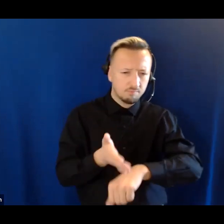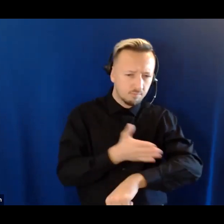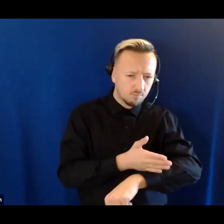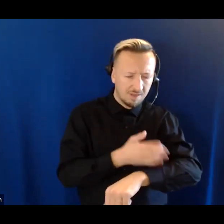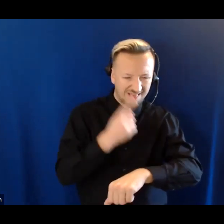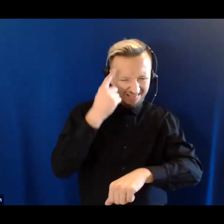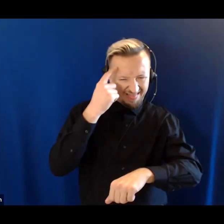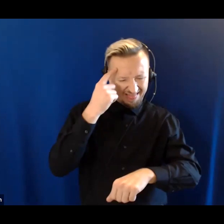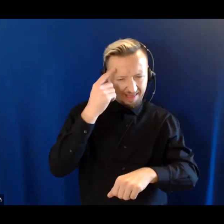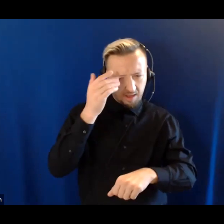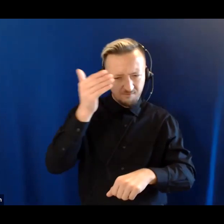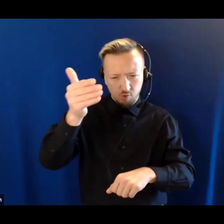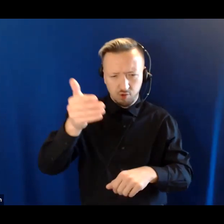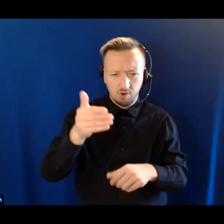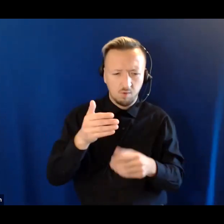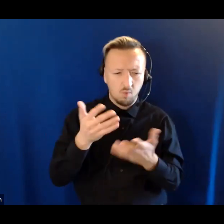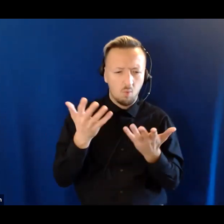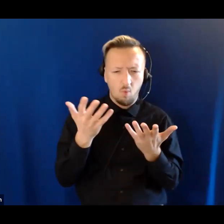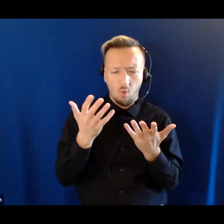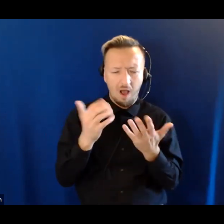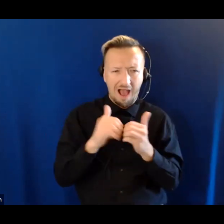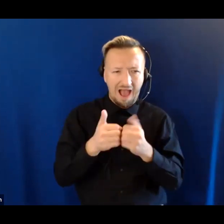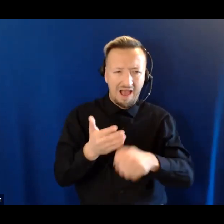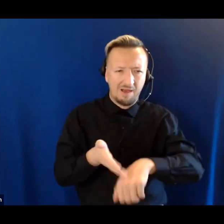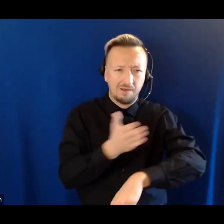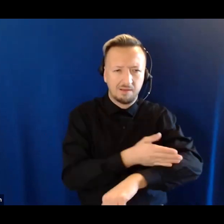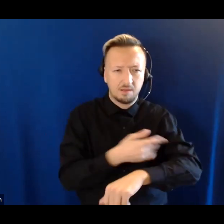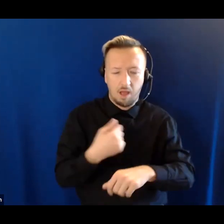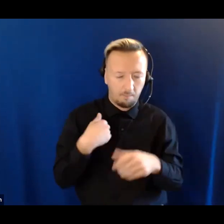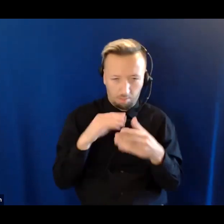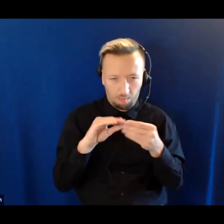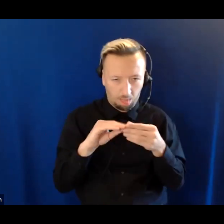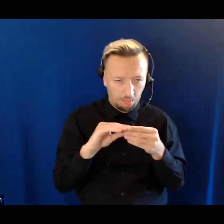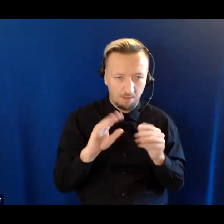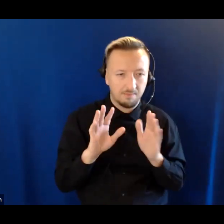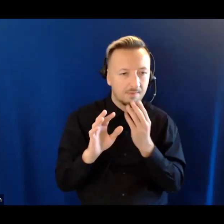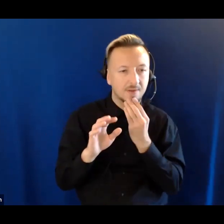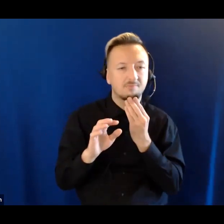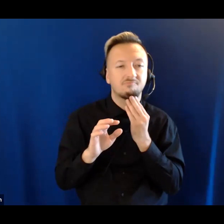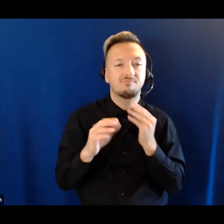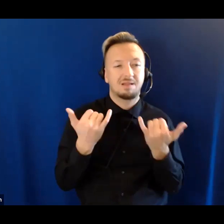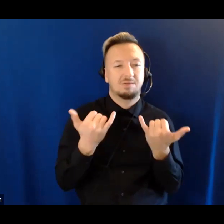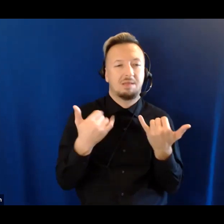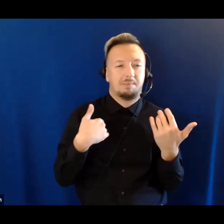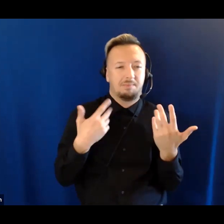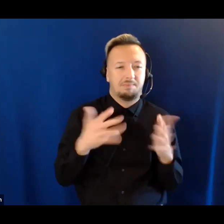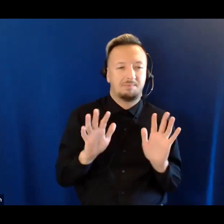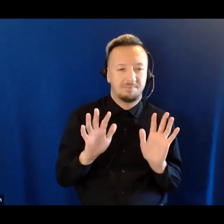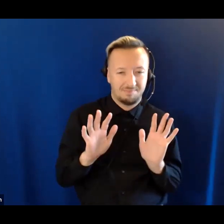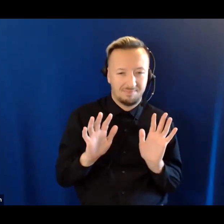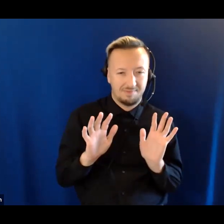be forward thinking with them. So I just rambled the last couple of minutes. And I'm going to turn it over